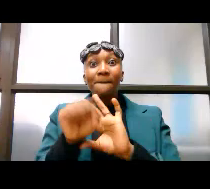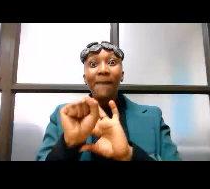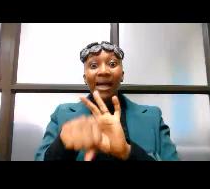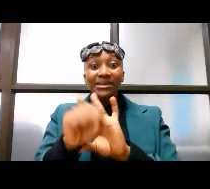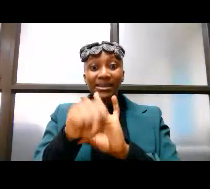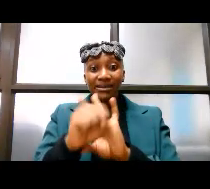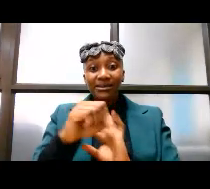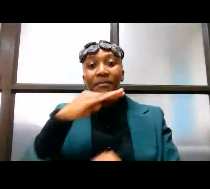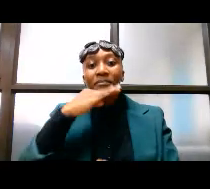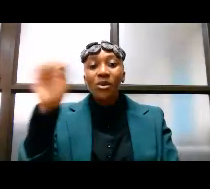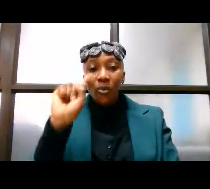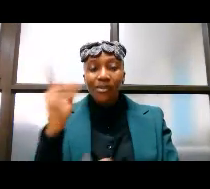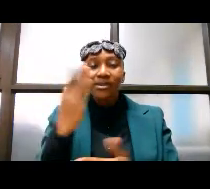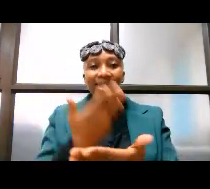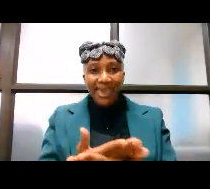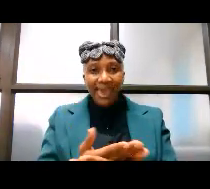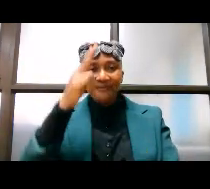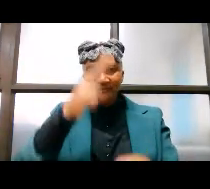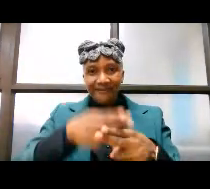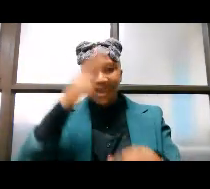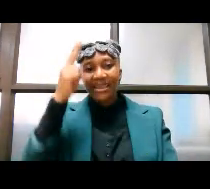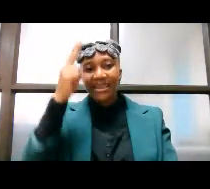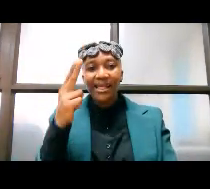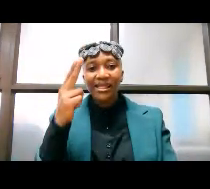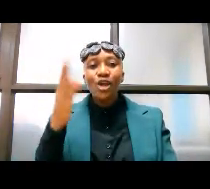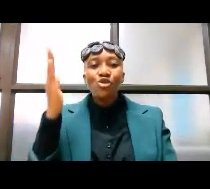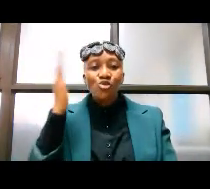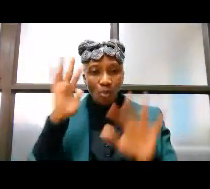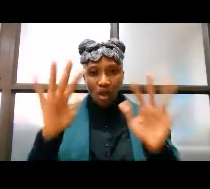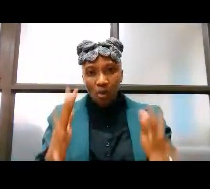eventually write well as well.